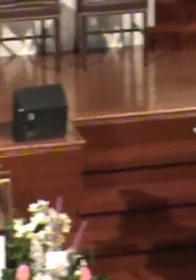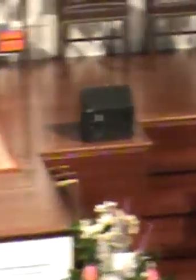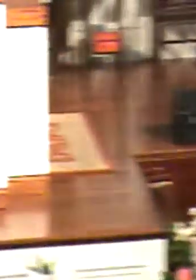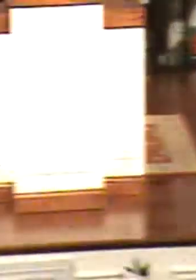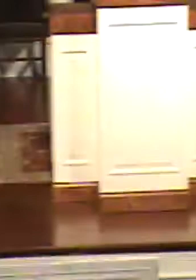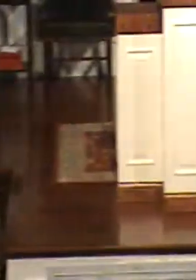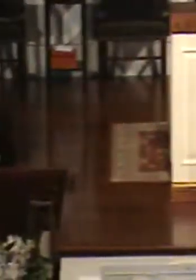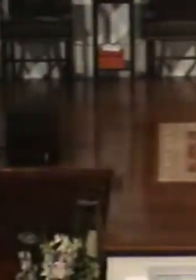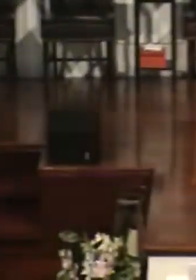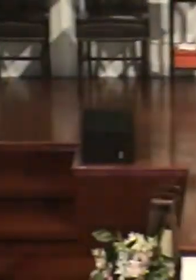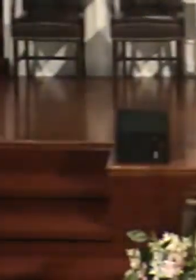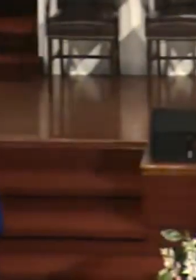need.